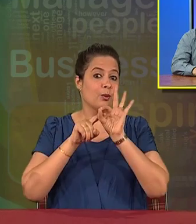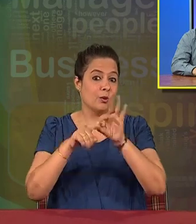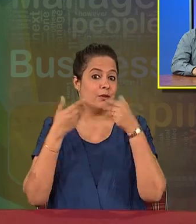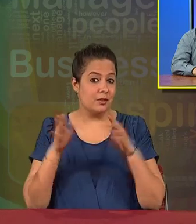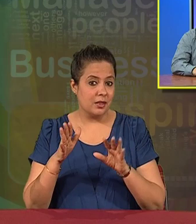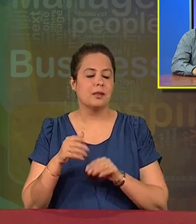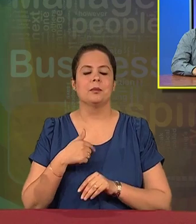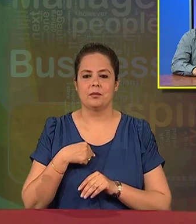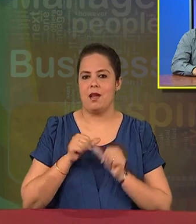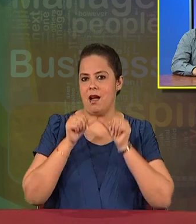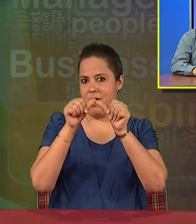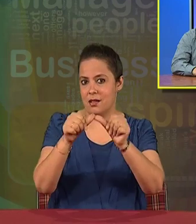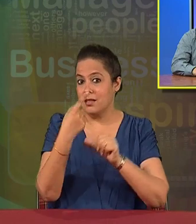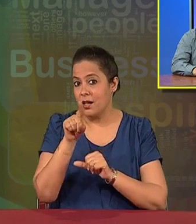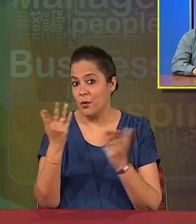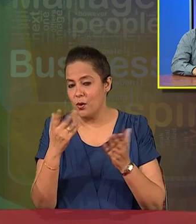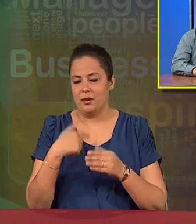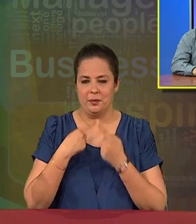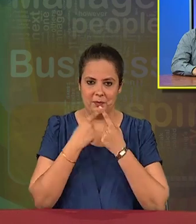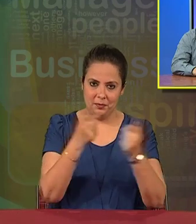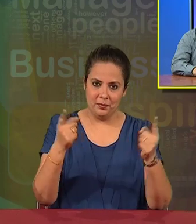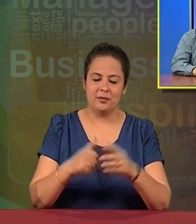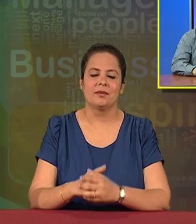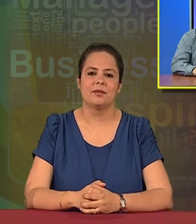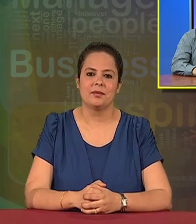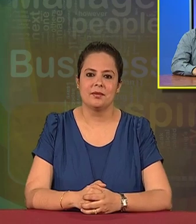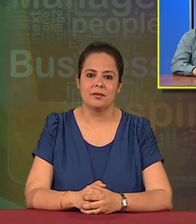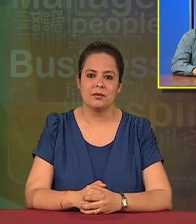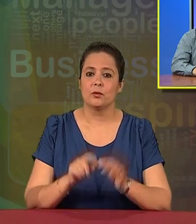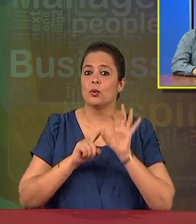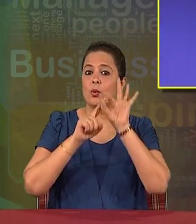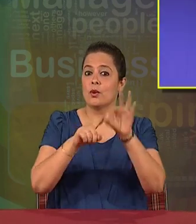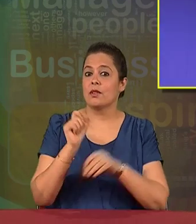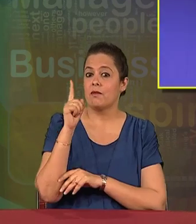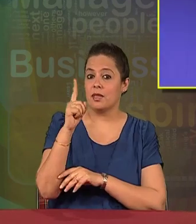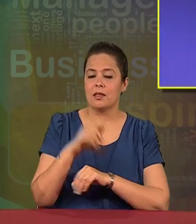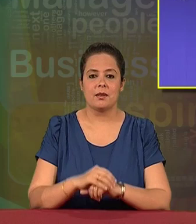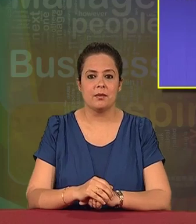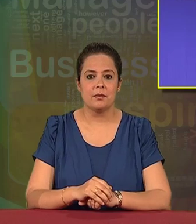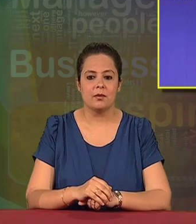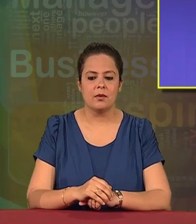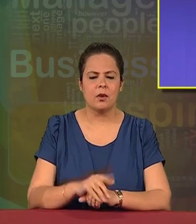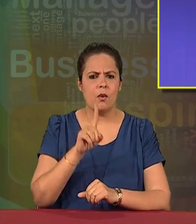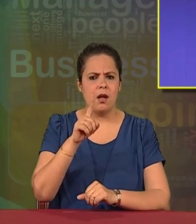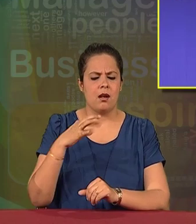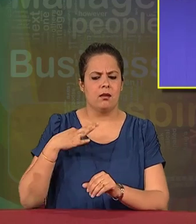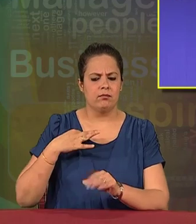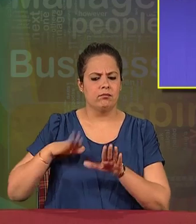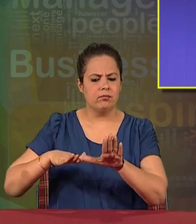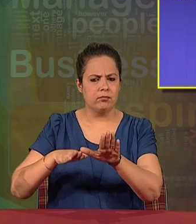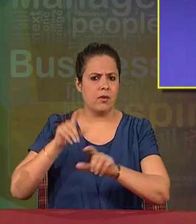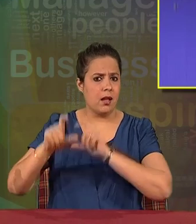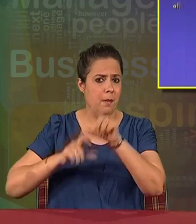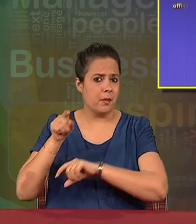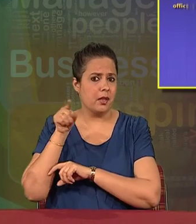questions which we had in our last episode. Question number 1. Thinking of launching new collection